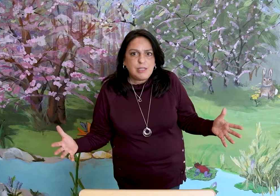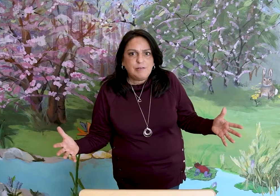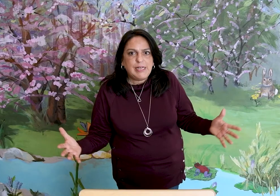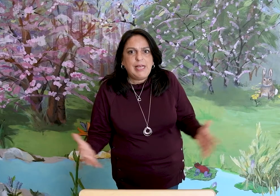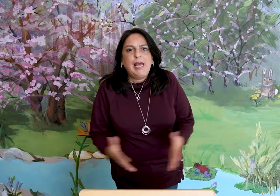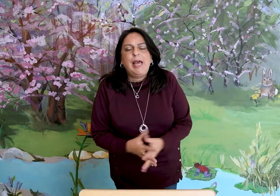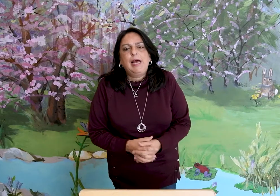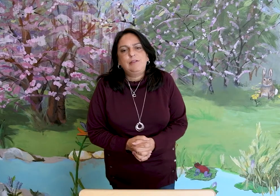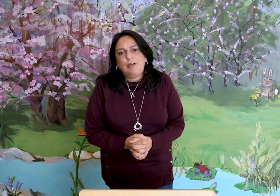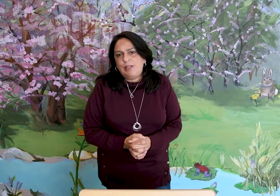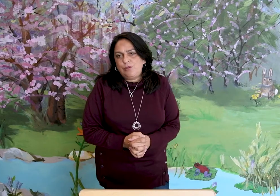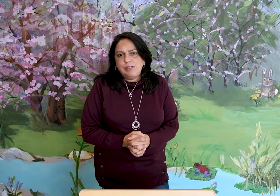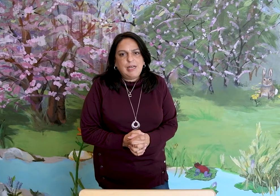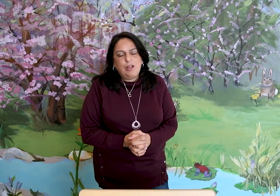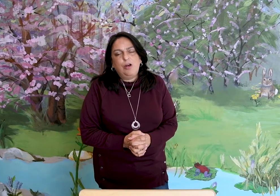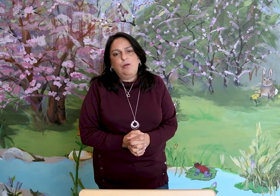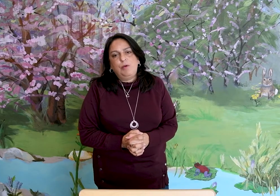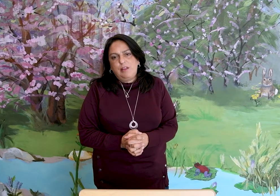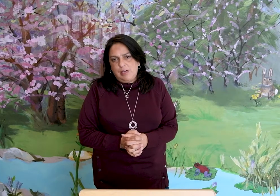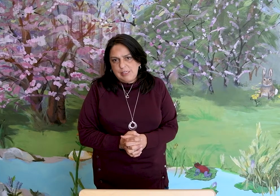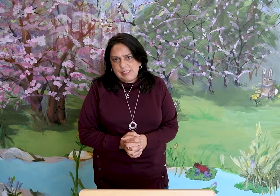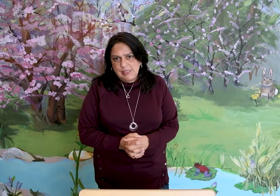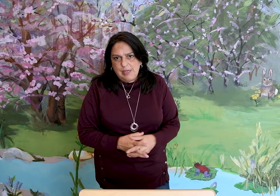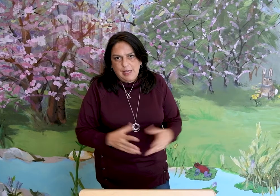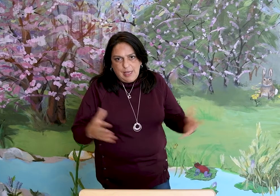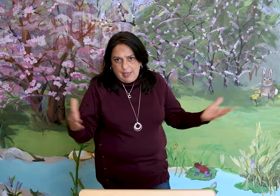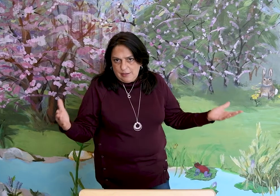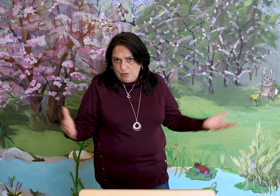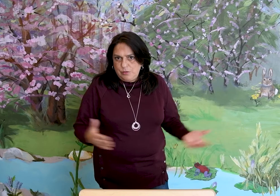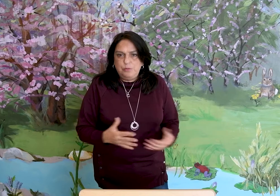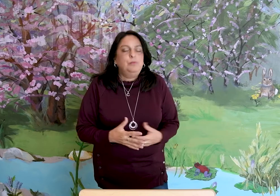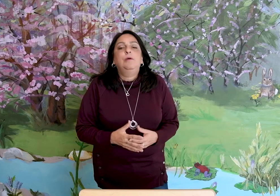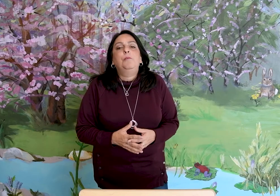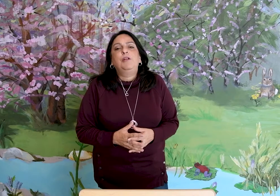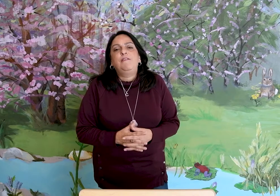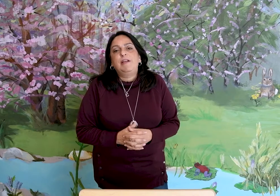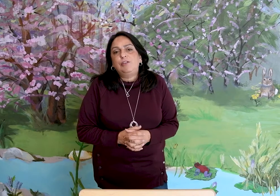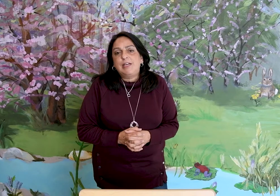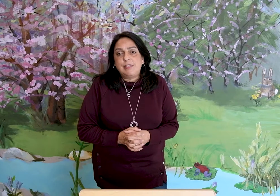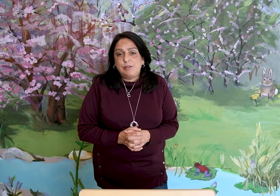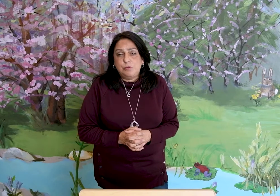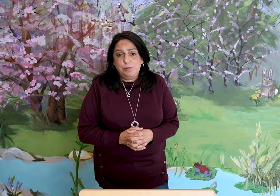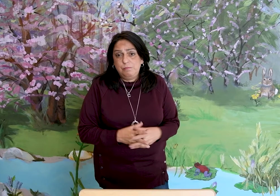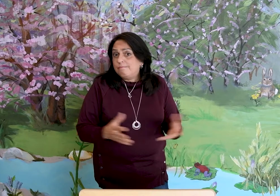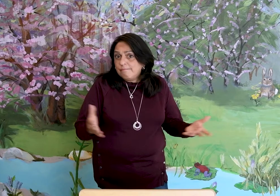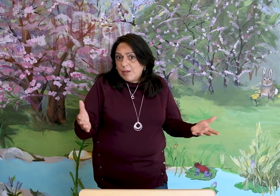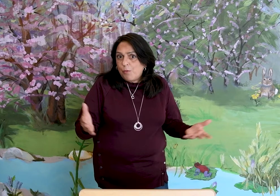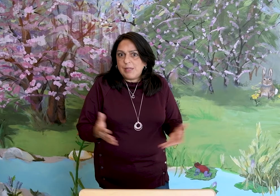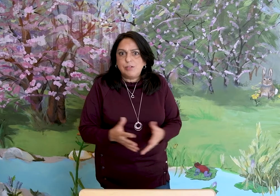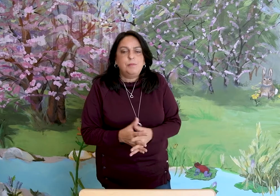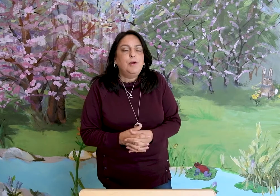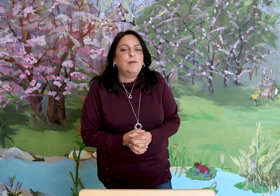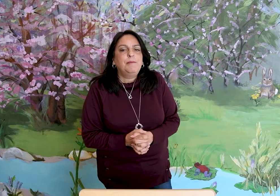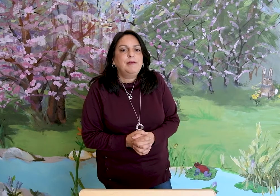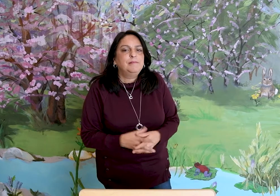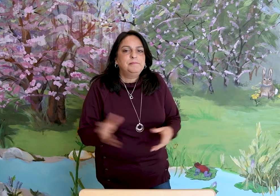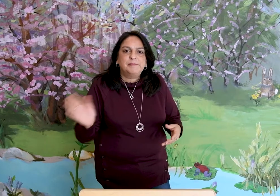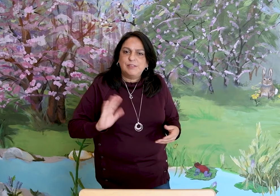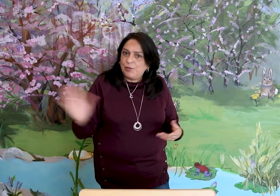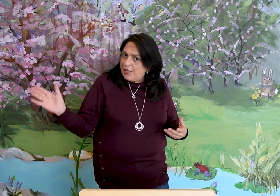children and try to sing along with us and to motivate your kids to watch the program. So here we